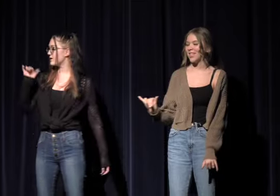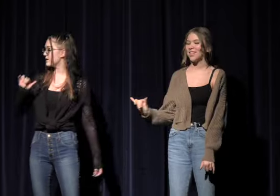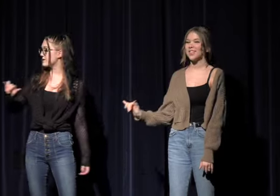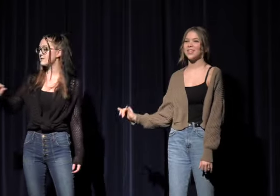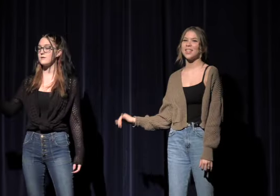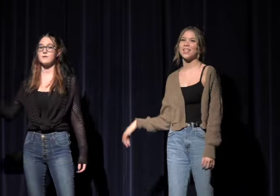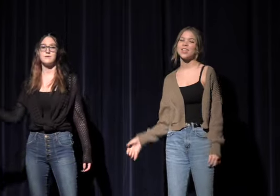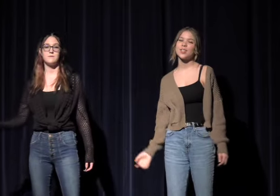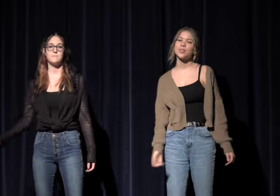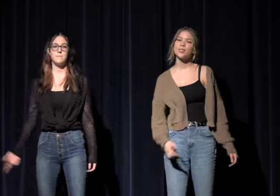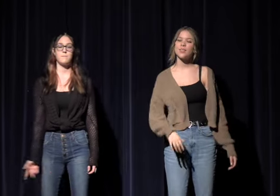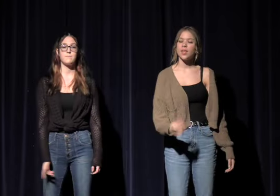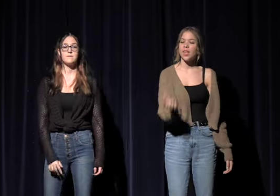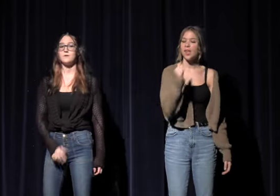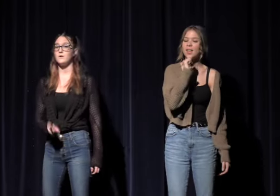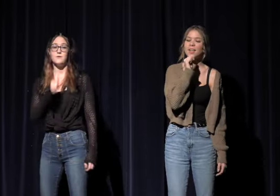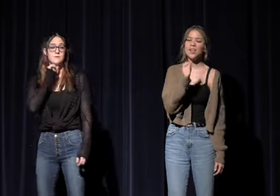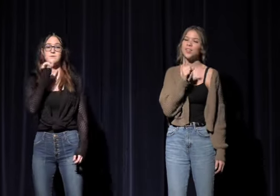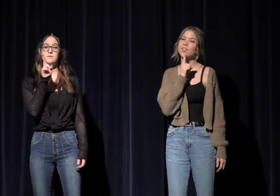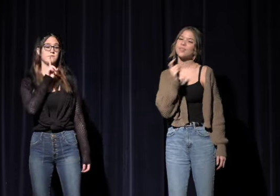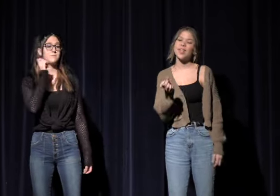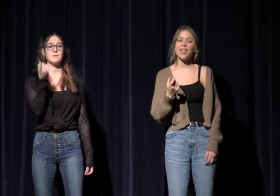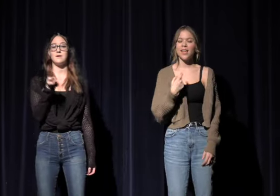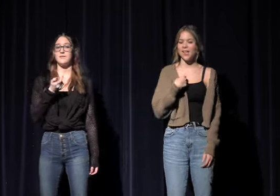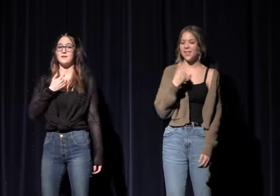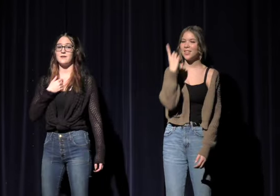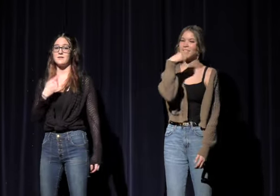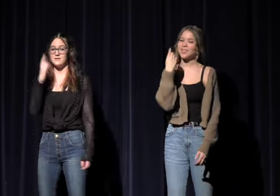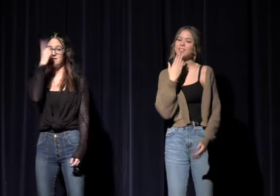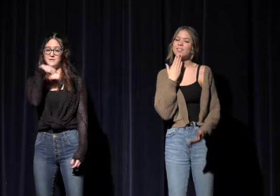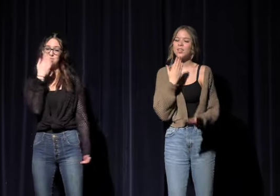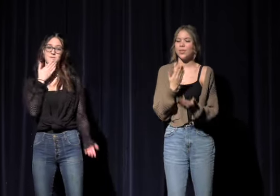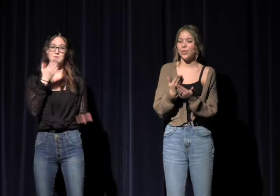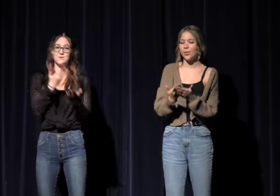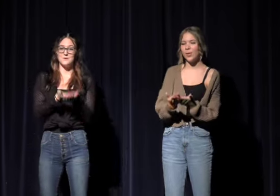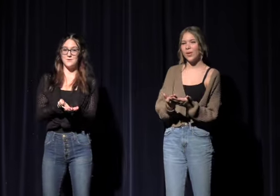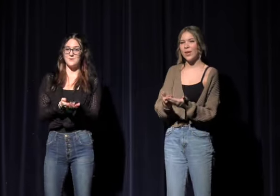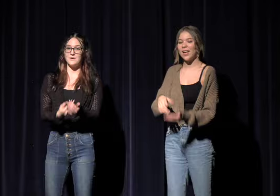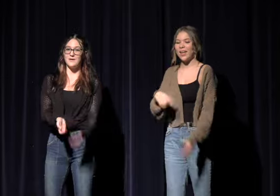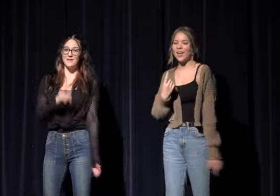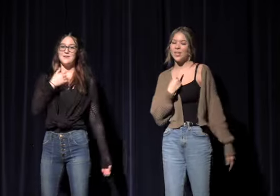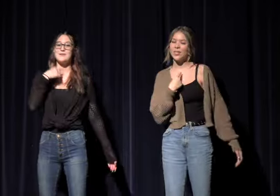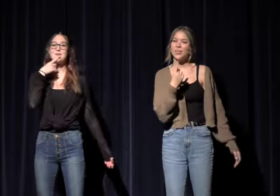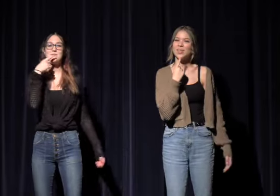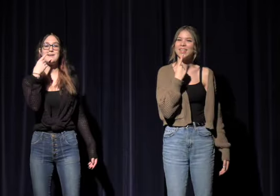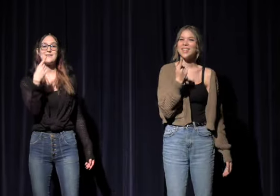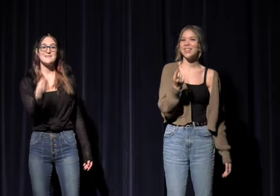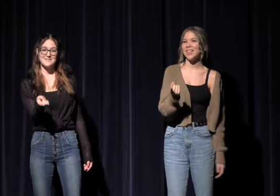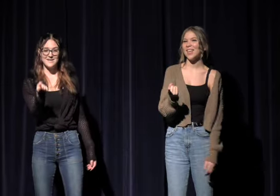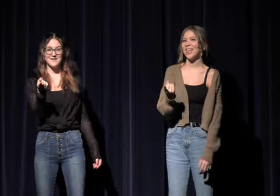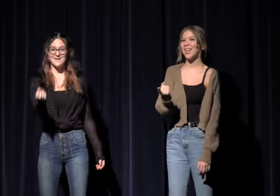in the same So, even if I'm asking if you look okay You know what I'll say